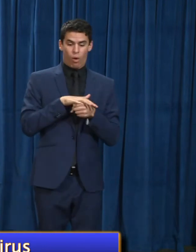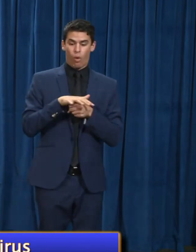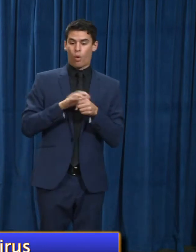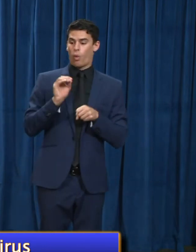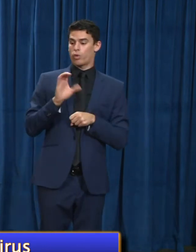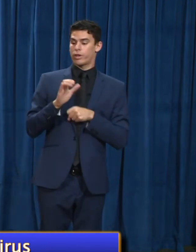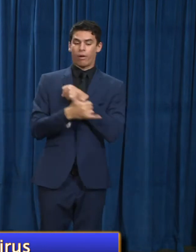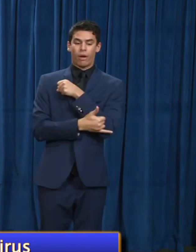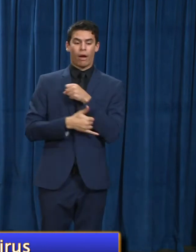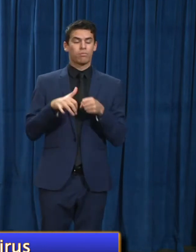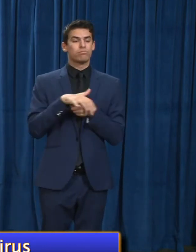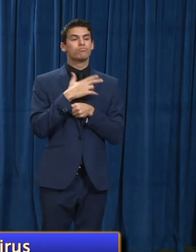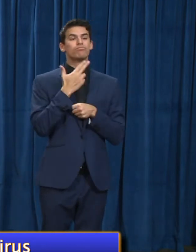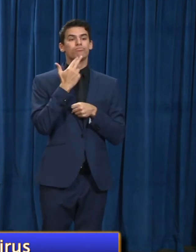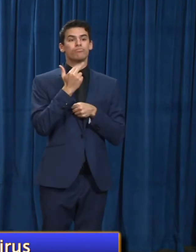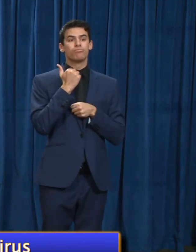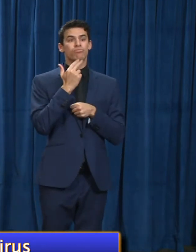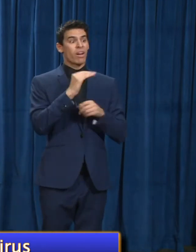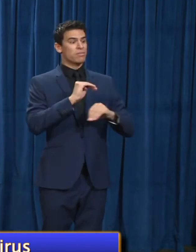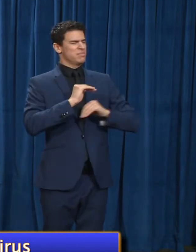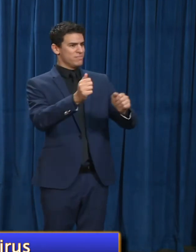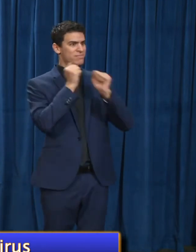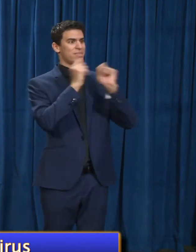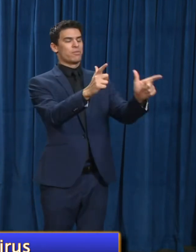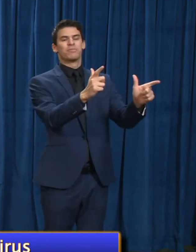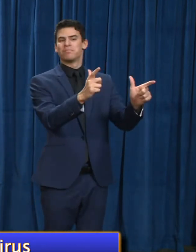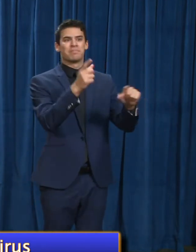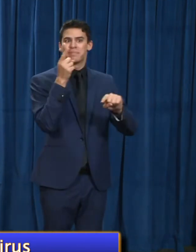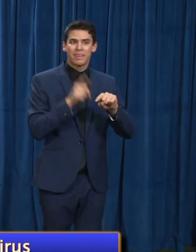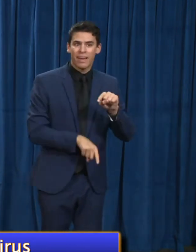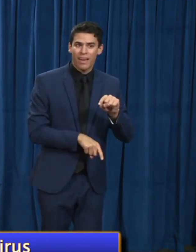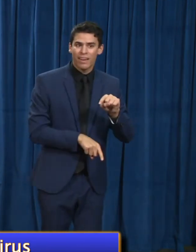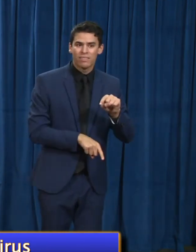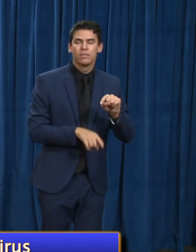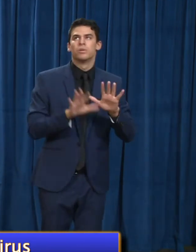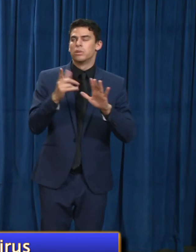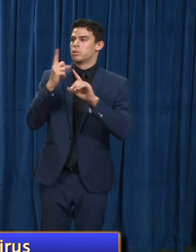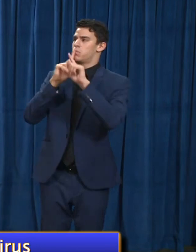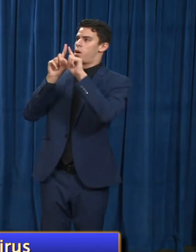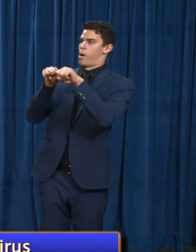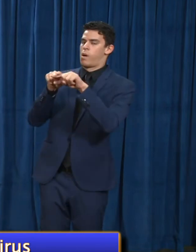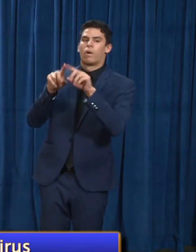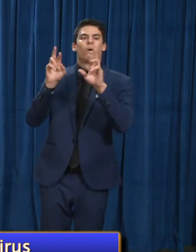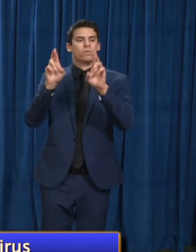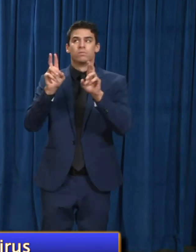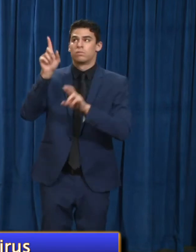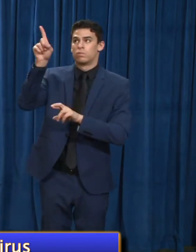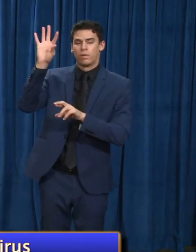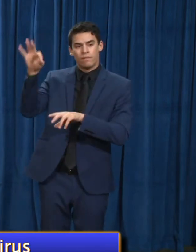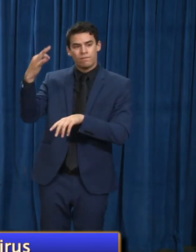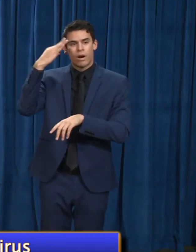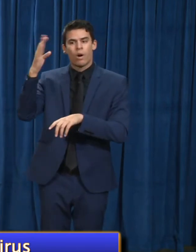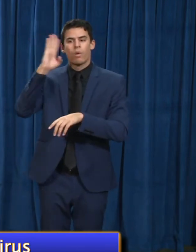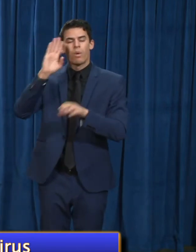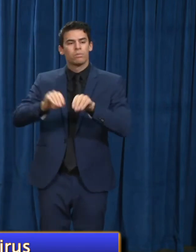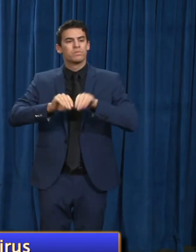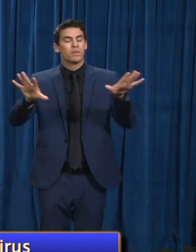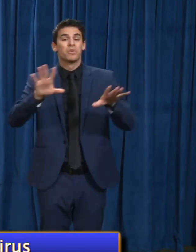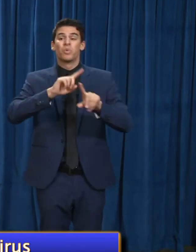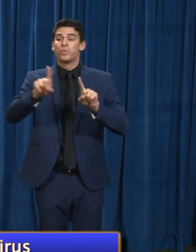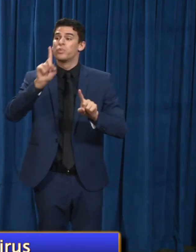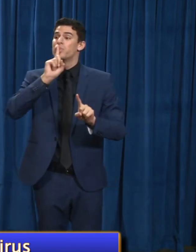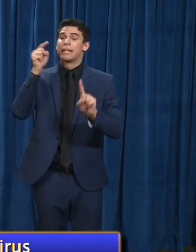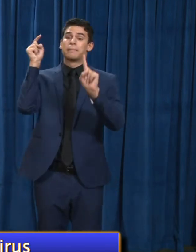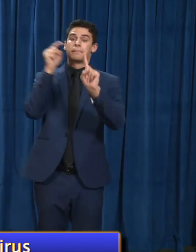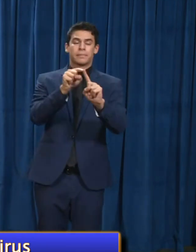do that through a drive-in site. It's just impossible. And the advice is always, if you feel that you have been exposed, if